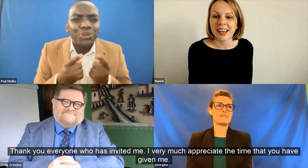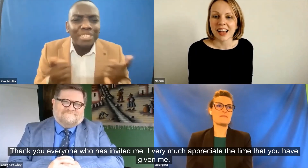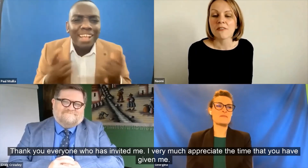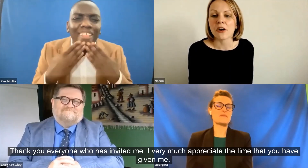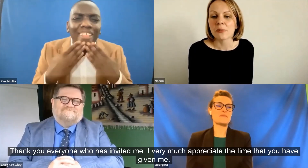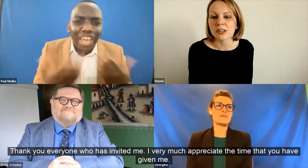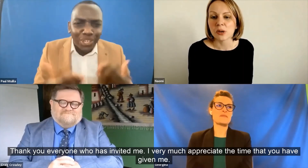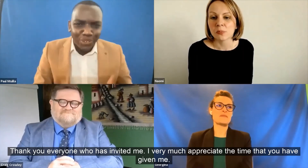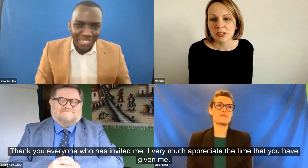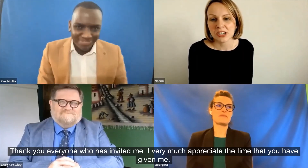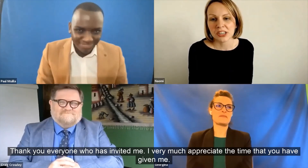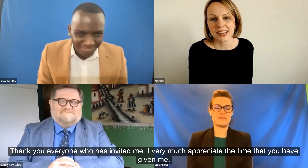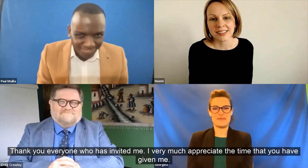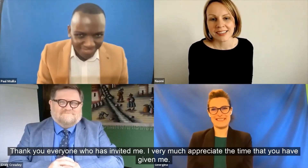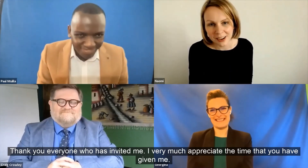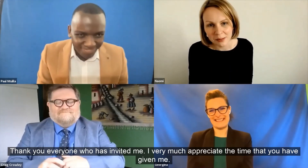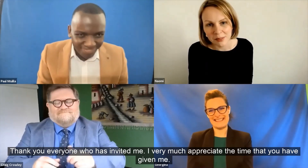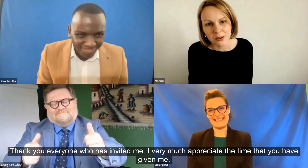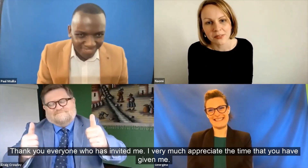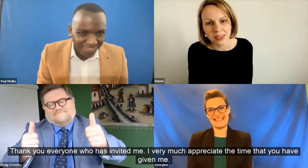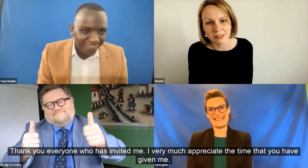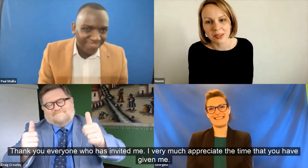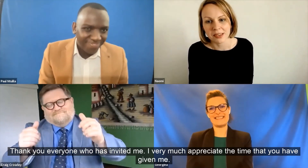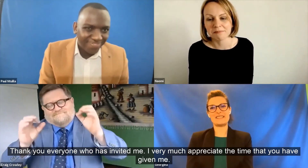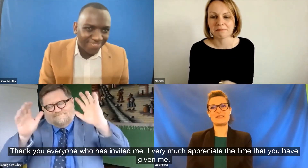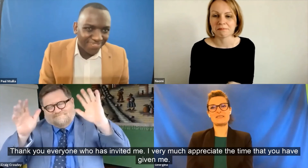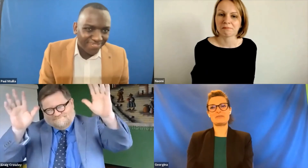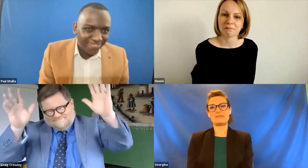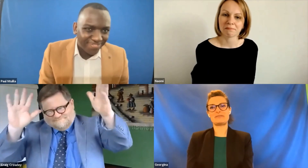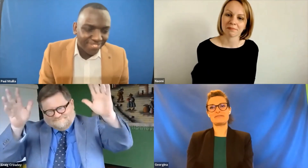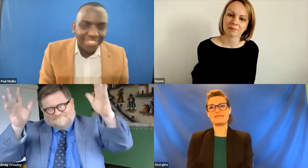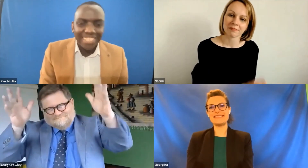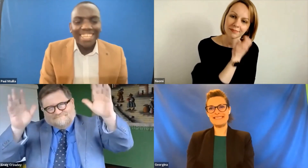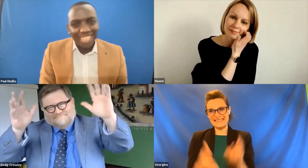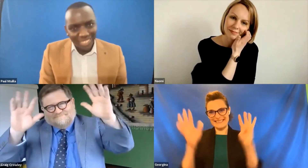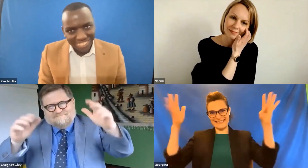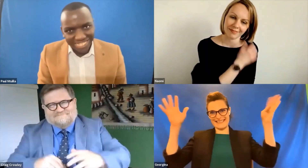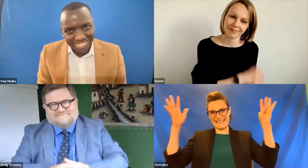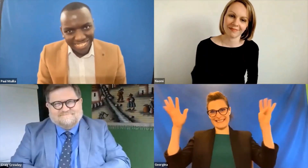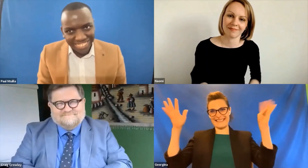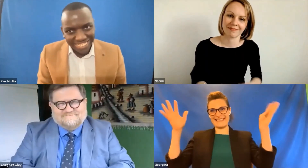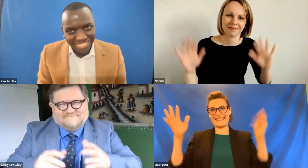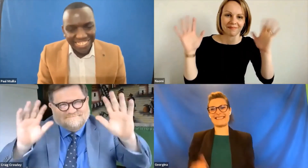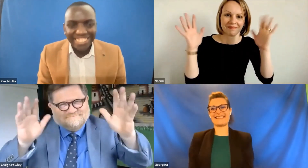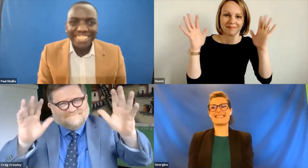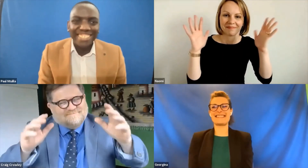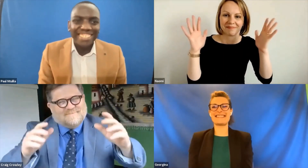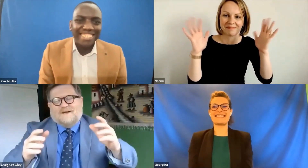I very much appreciate the time that you have given me.